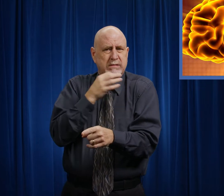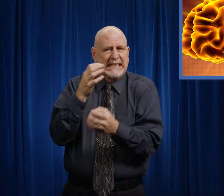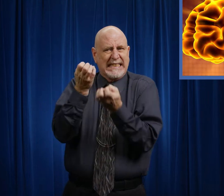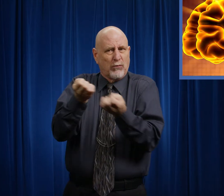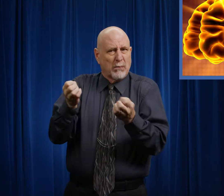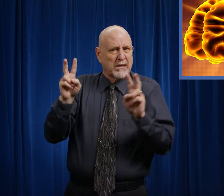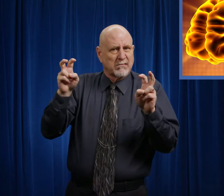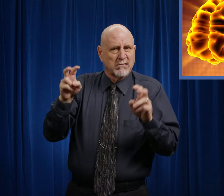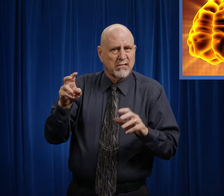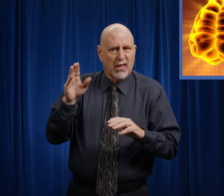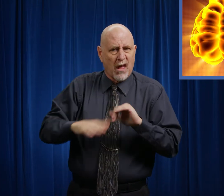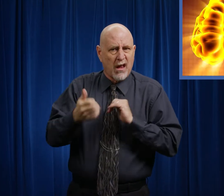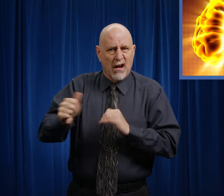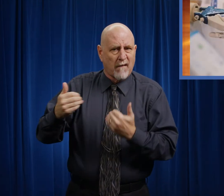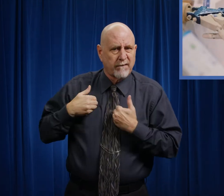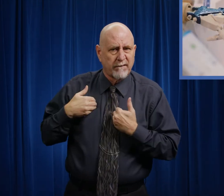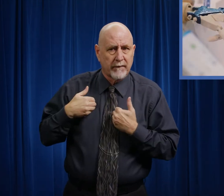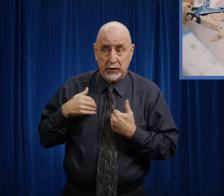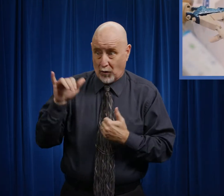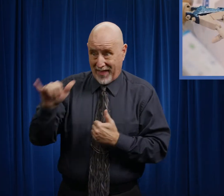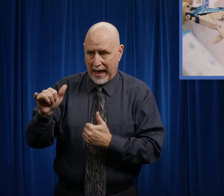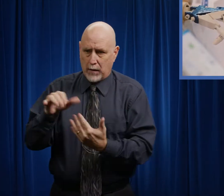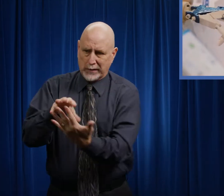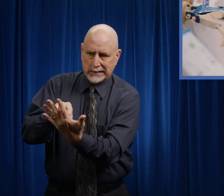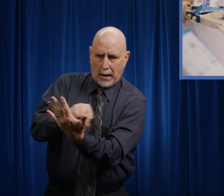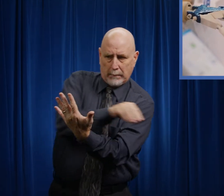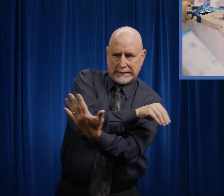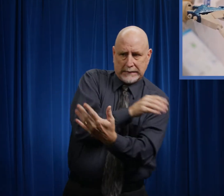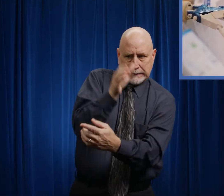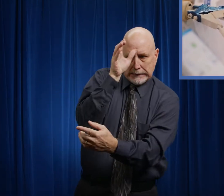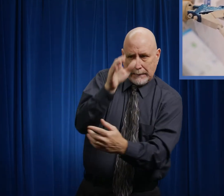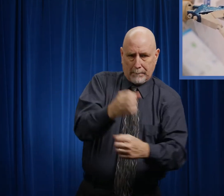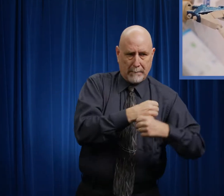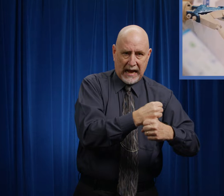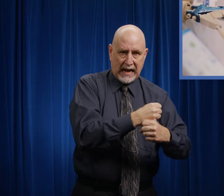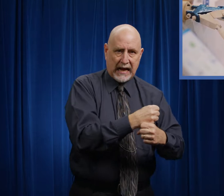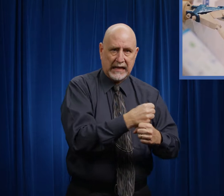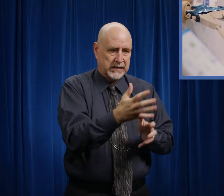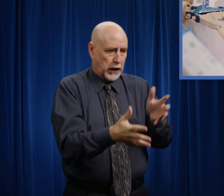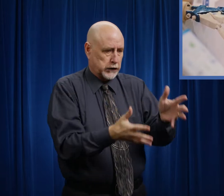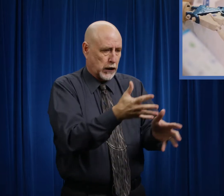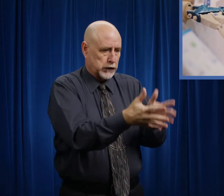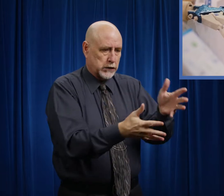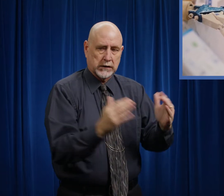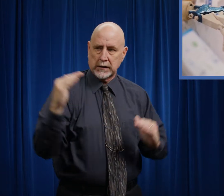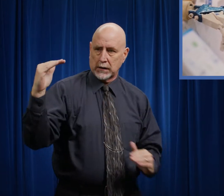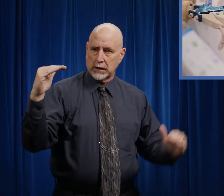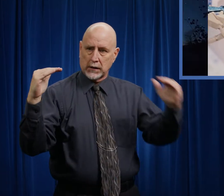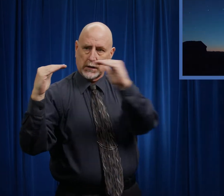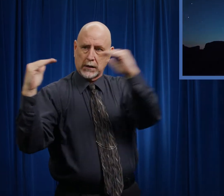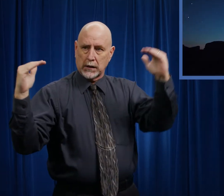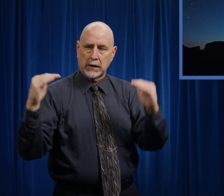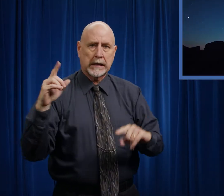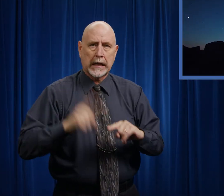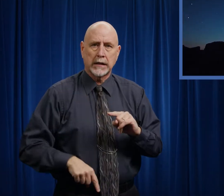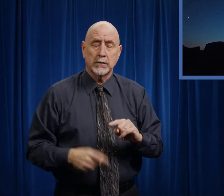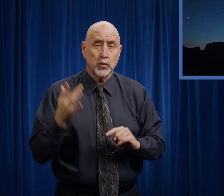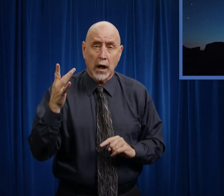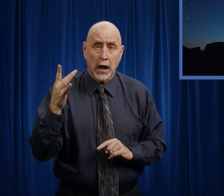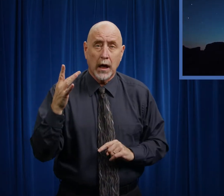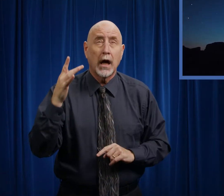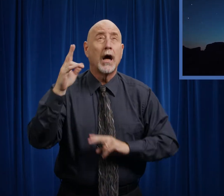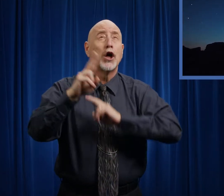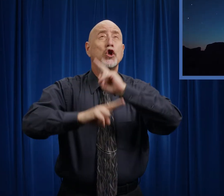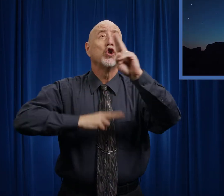of equipment ever put together, and we try to mimic them and copy them, and we can't do it as well. Why? Because